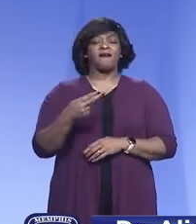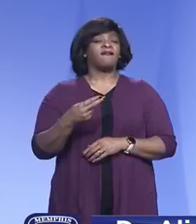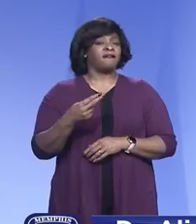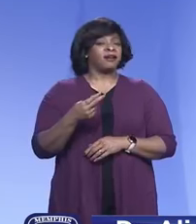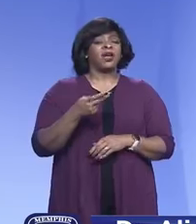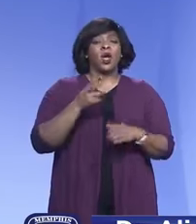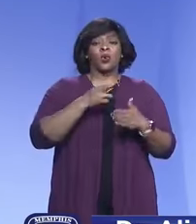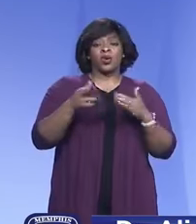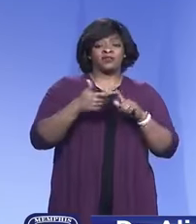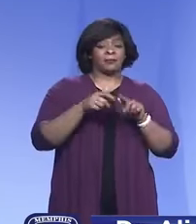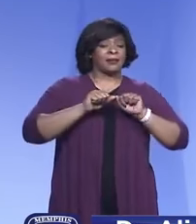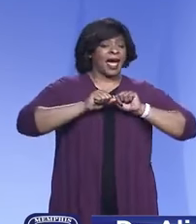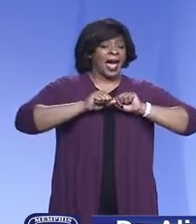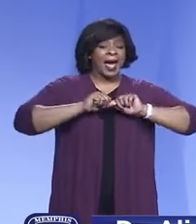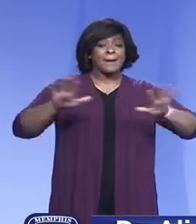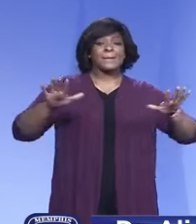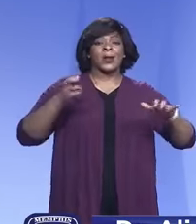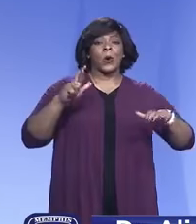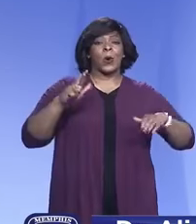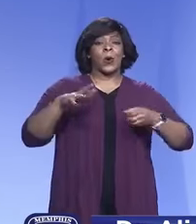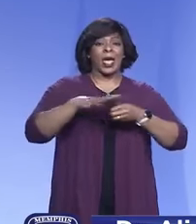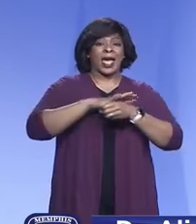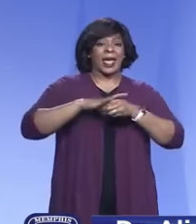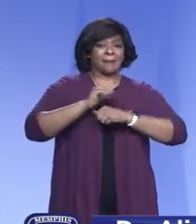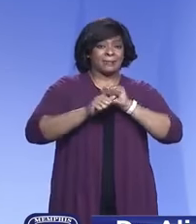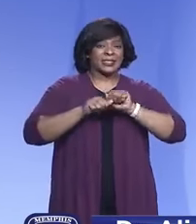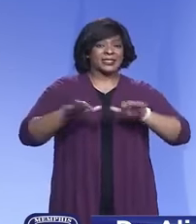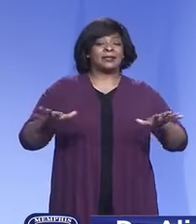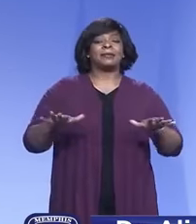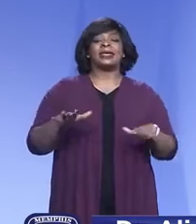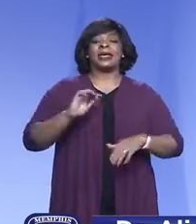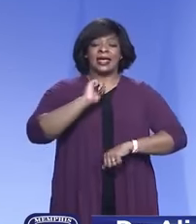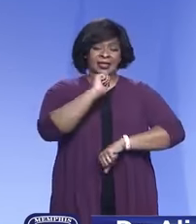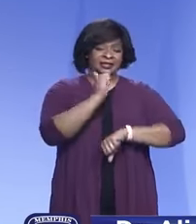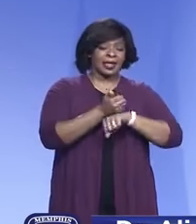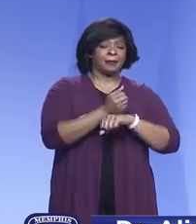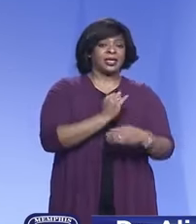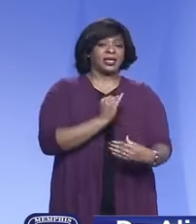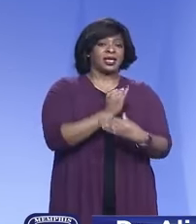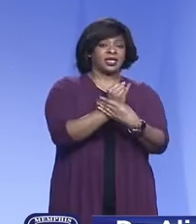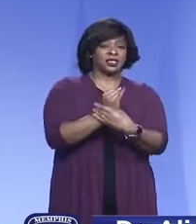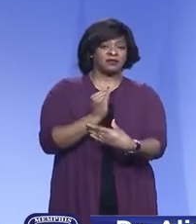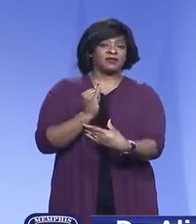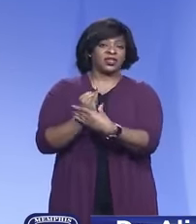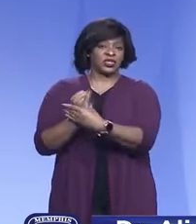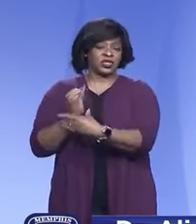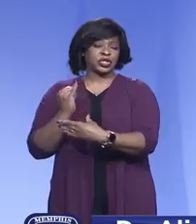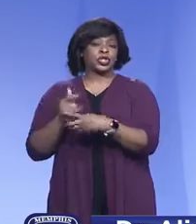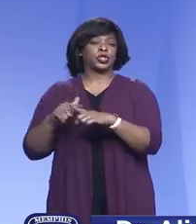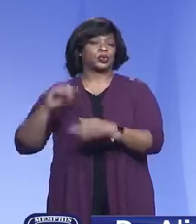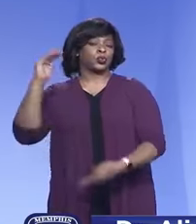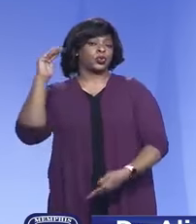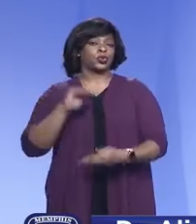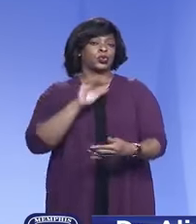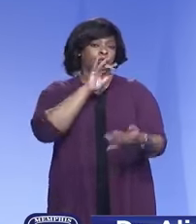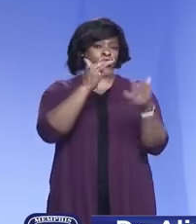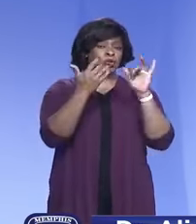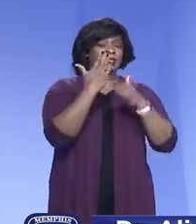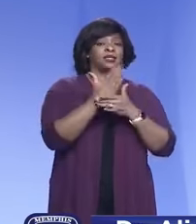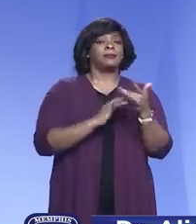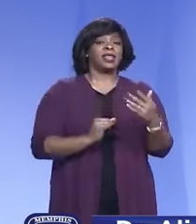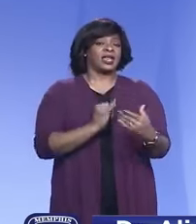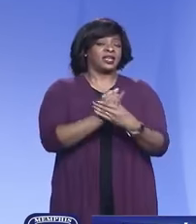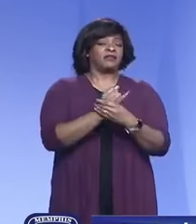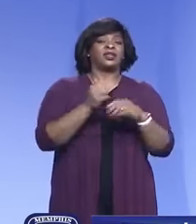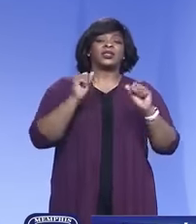an outbreak or an epidemic, establish interventions to reduce transmission. Some of those interventions